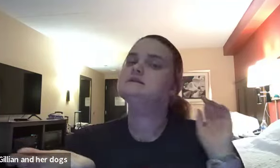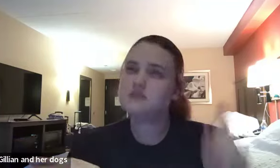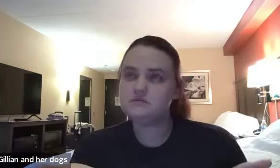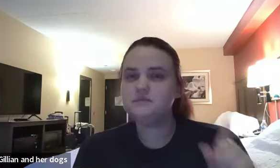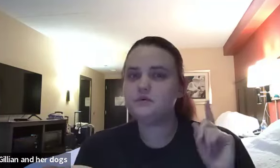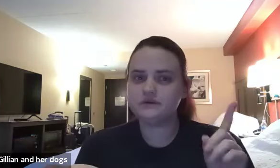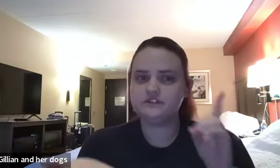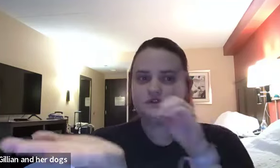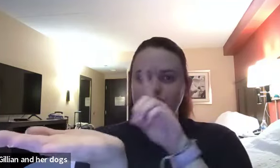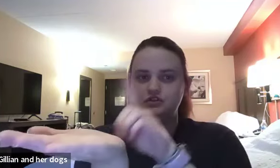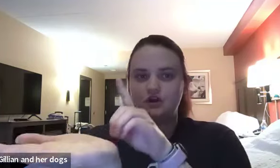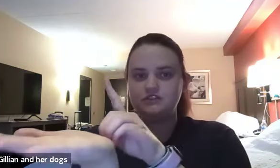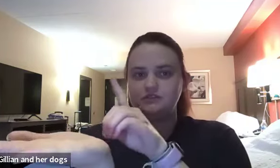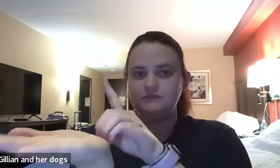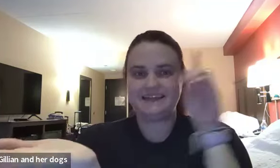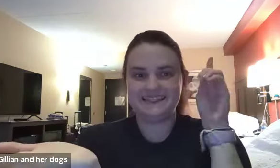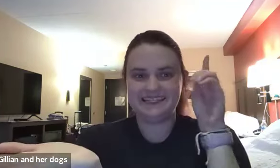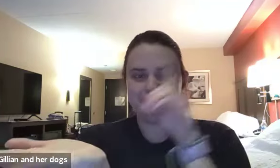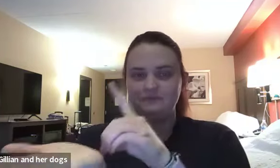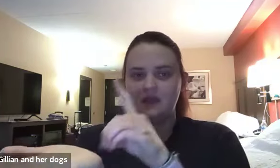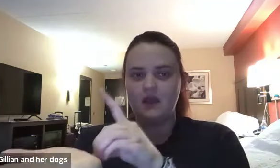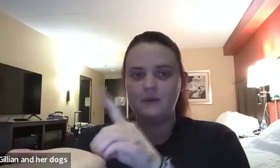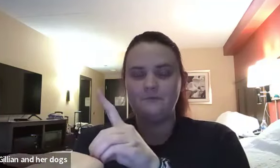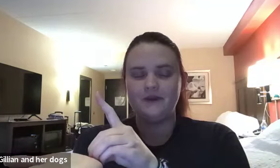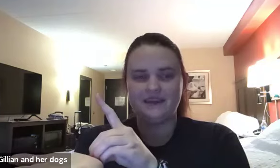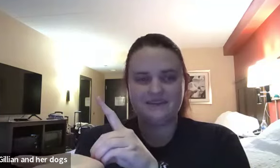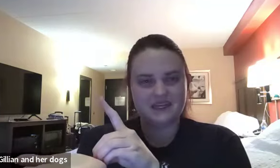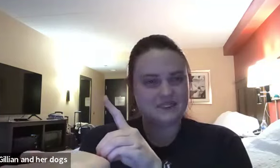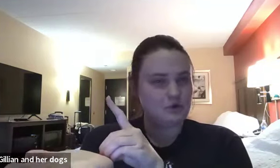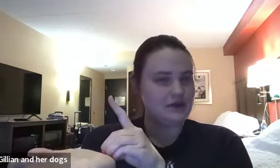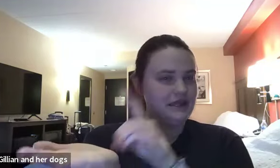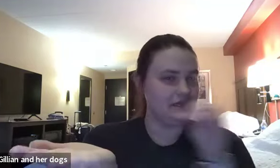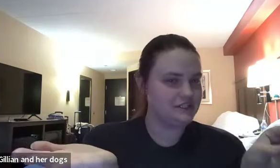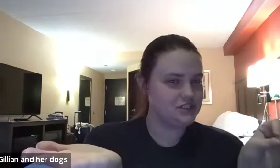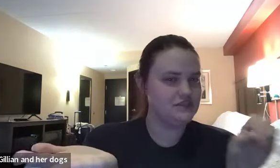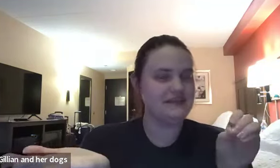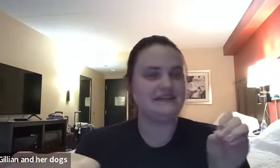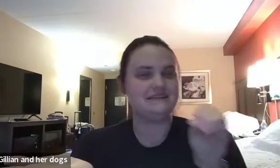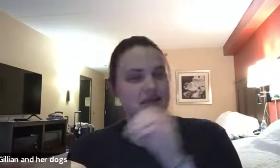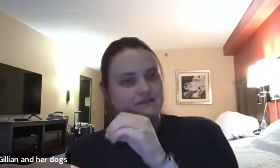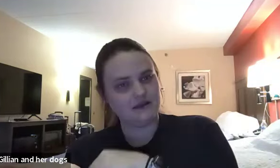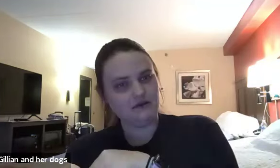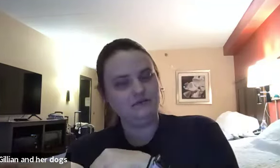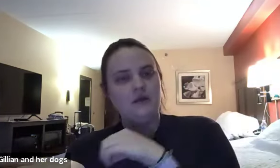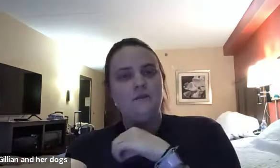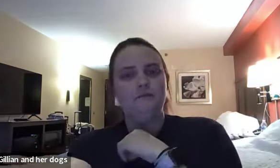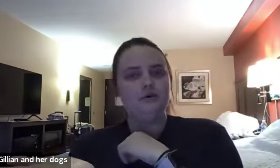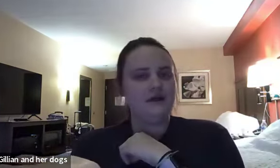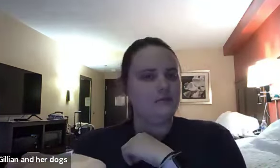Some people will do doctor with that D. Again, that is more English than it is ASL, but it